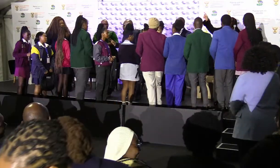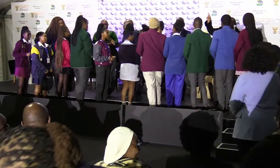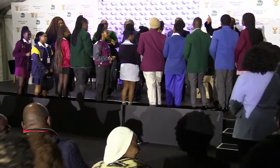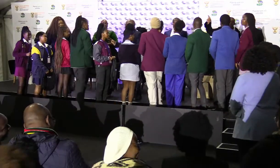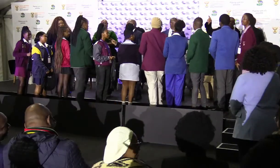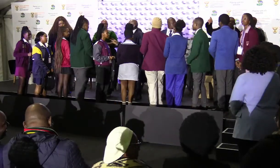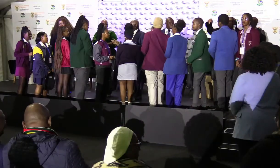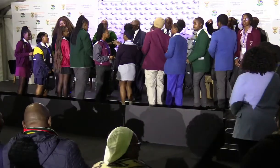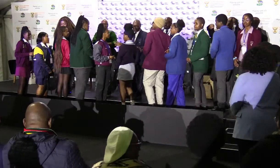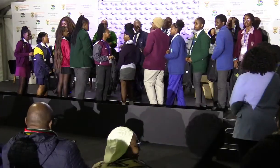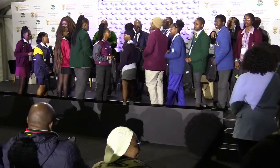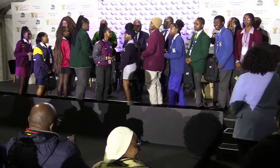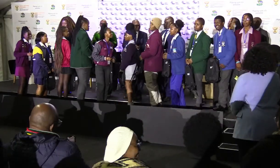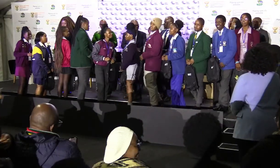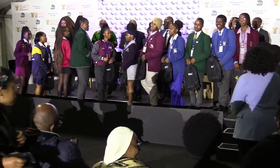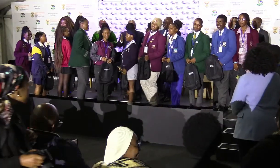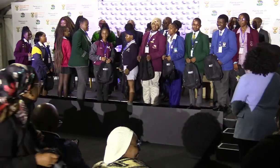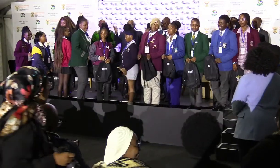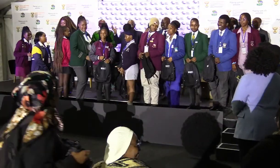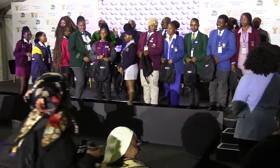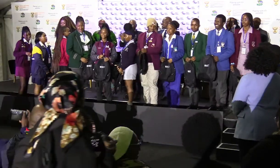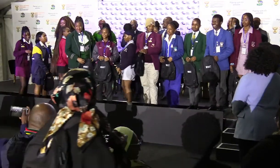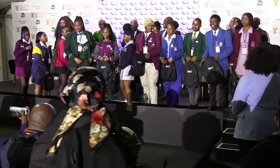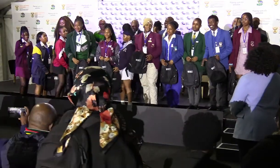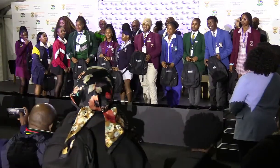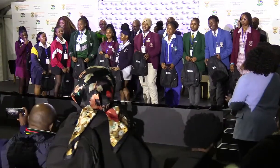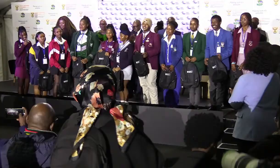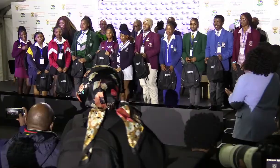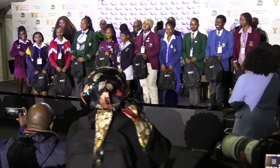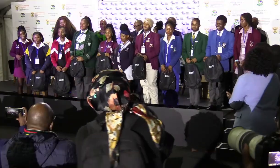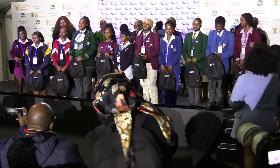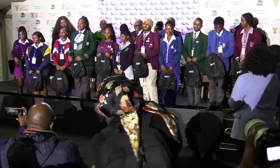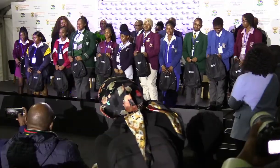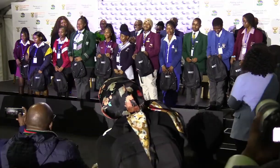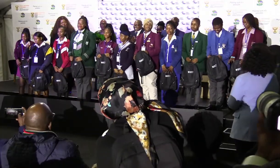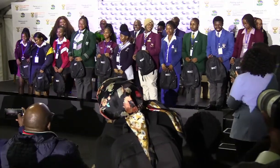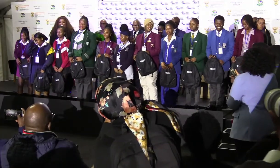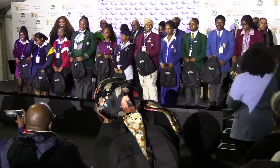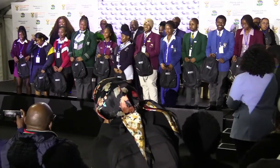can you also use that slide? All right. Thank you. Right.